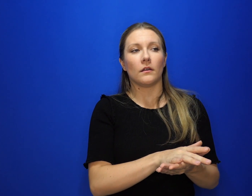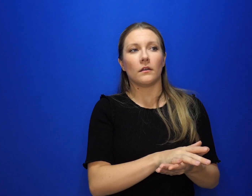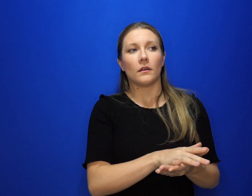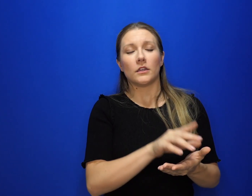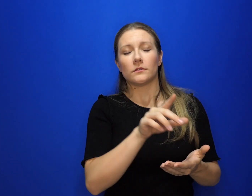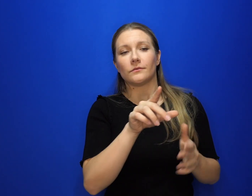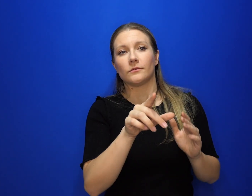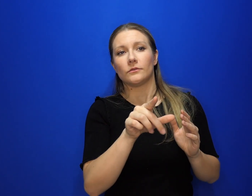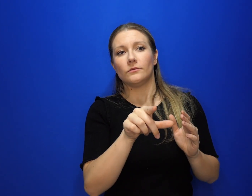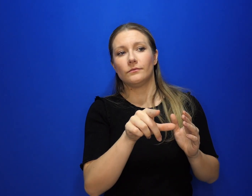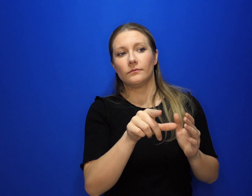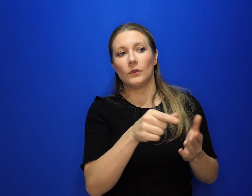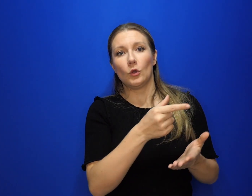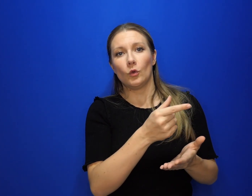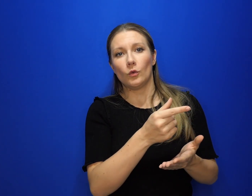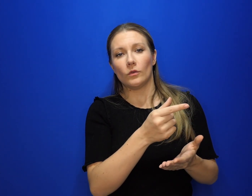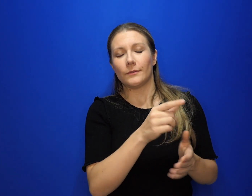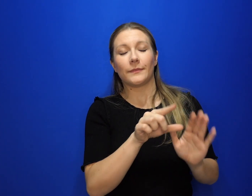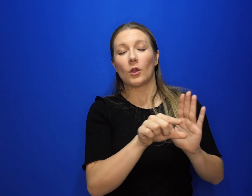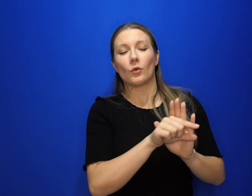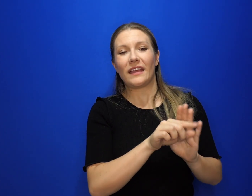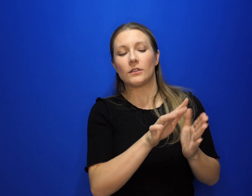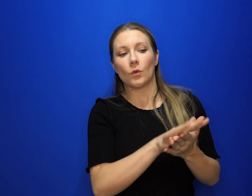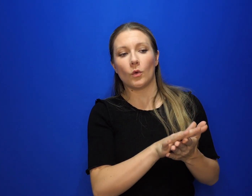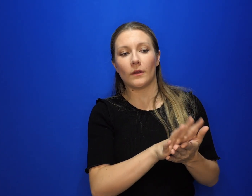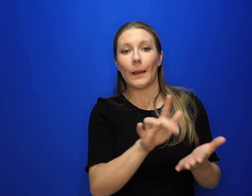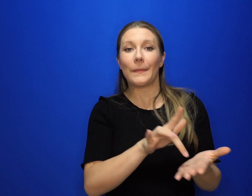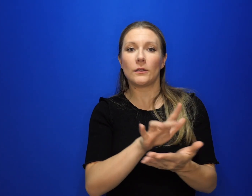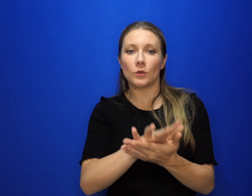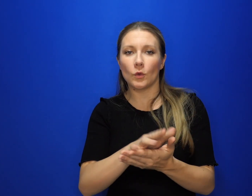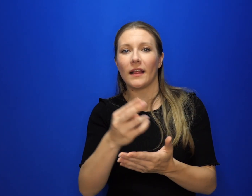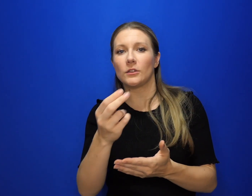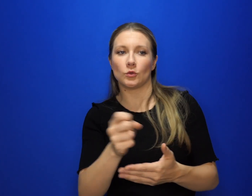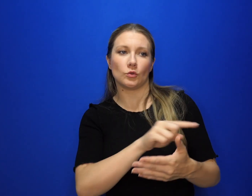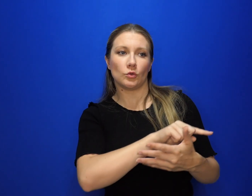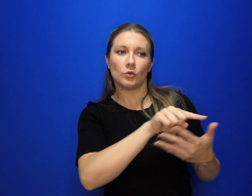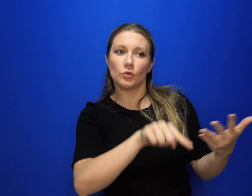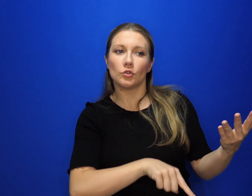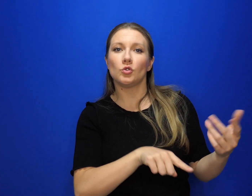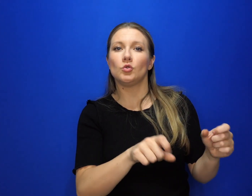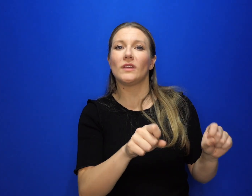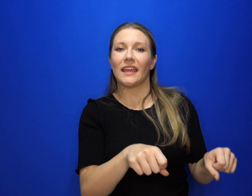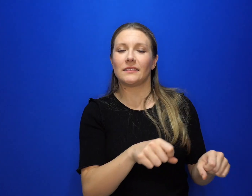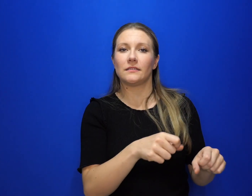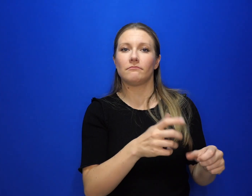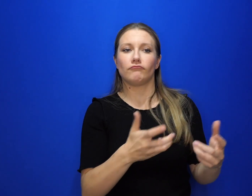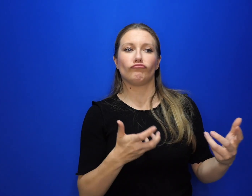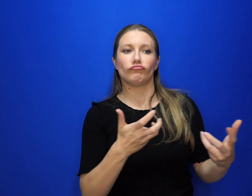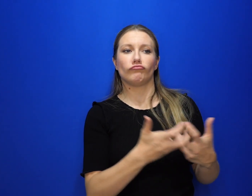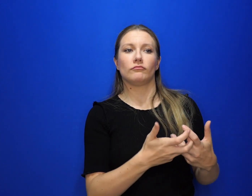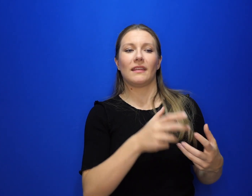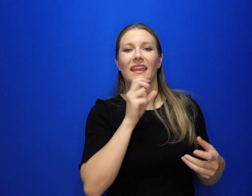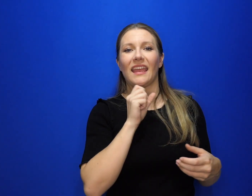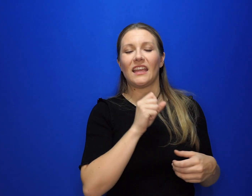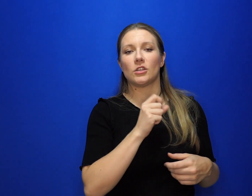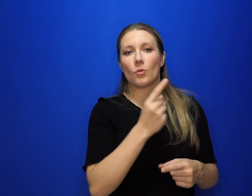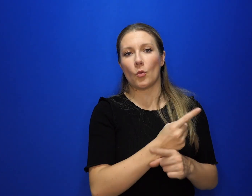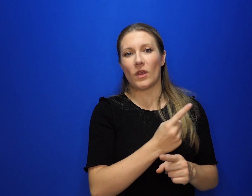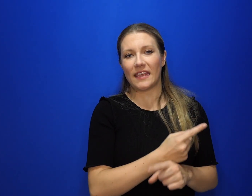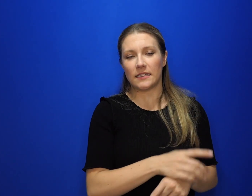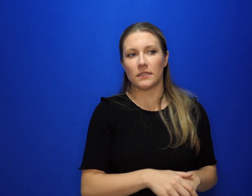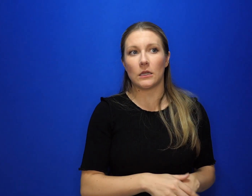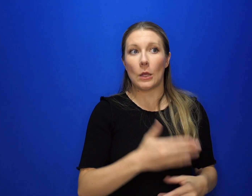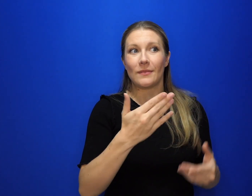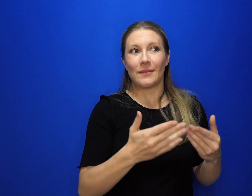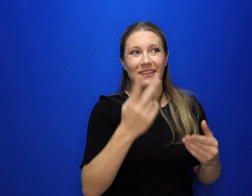school, middle school, high school, so that as you filter through them, you can go age appropriate for what your accommodation might look like or